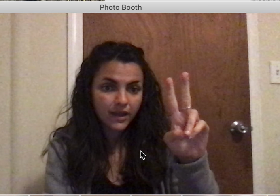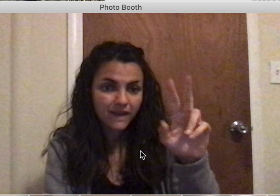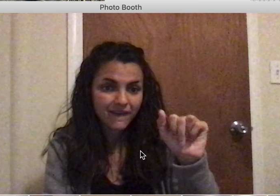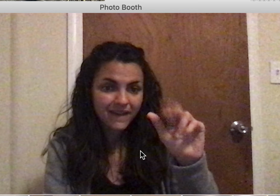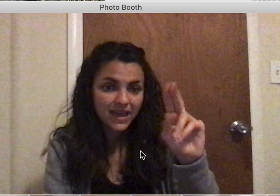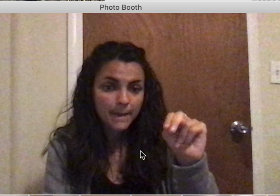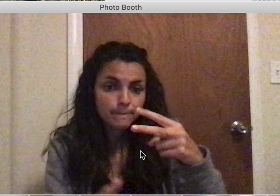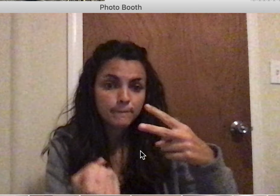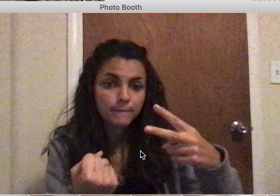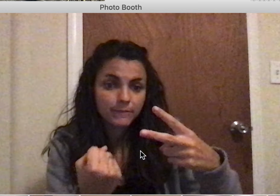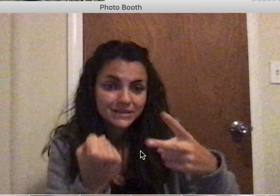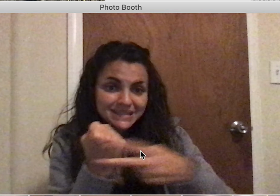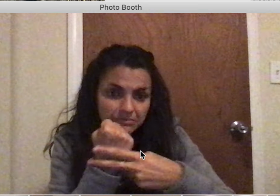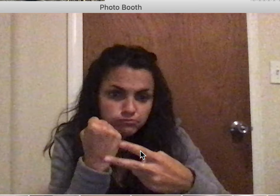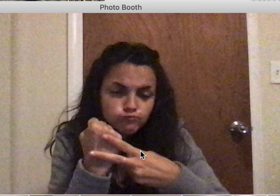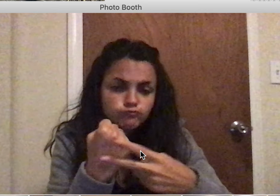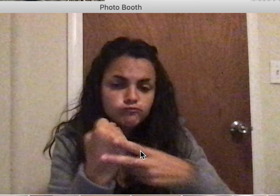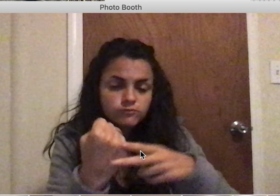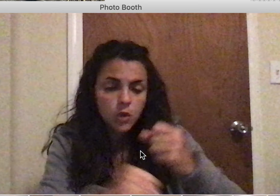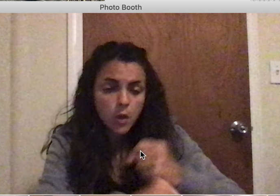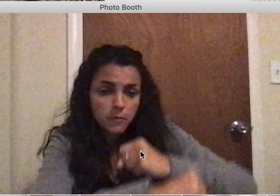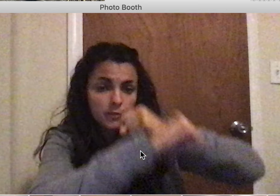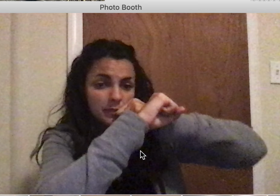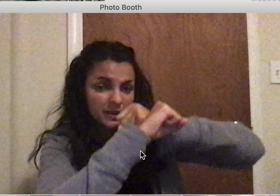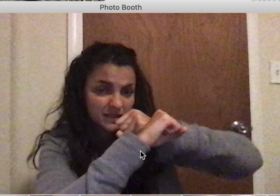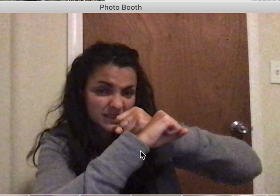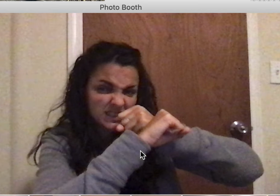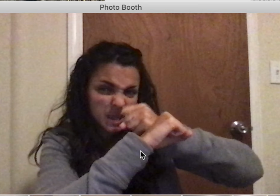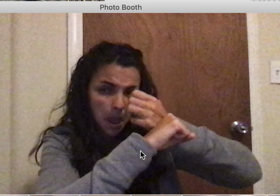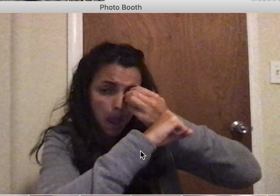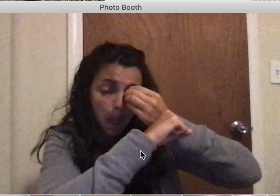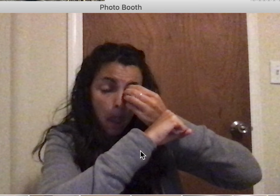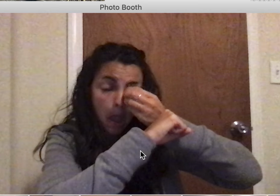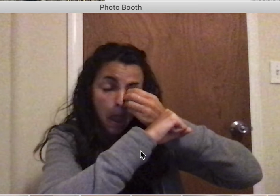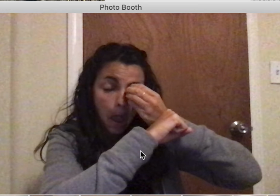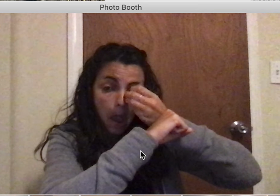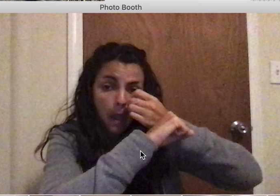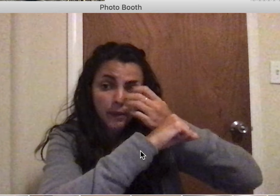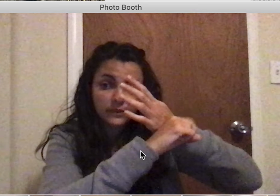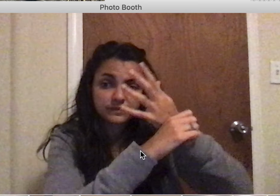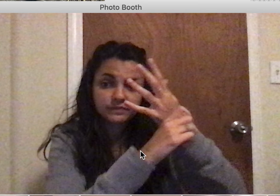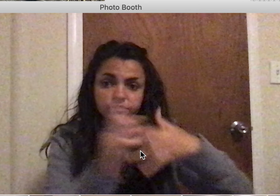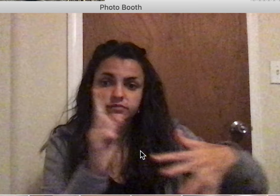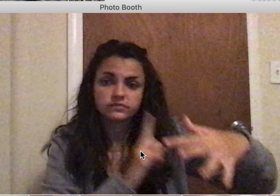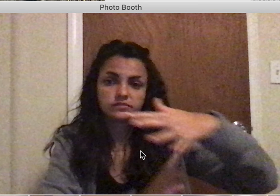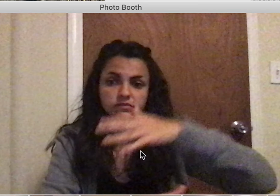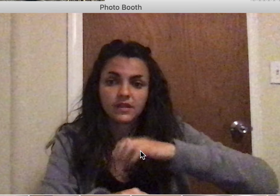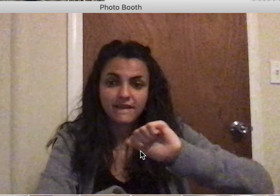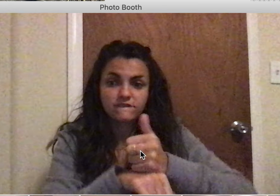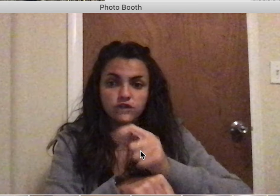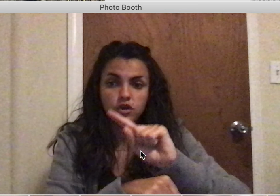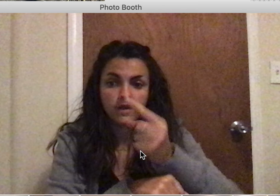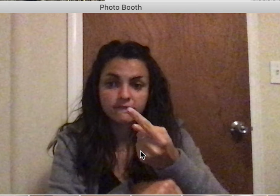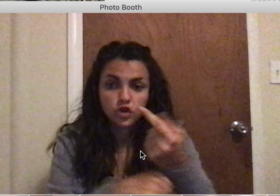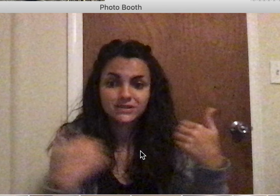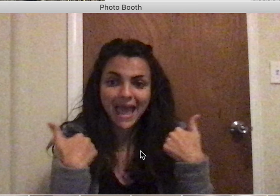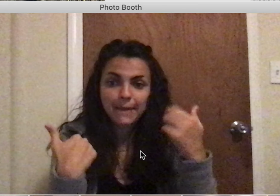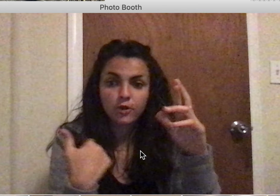for example, established the first wildlife refuge to protect the brown pelican, moved the Forest Service into the Department